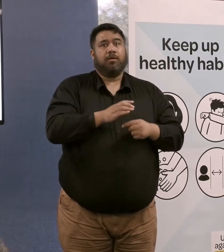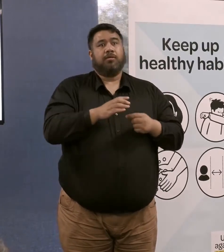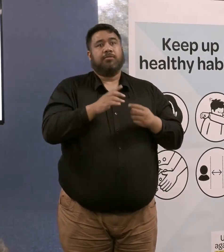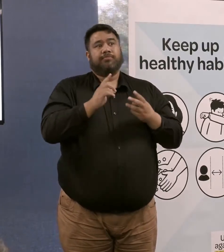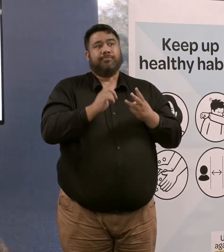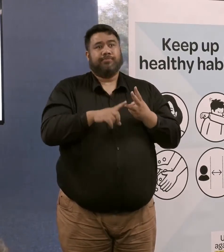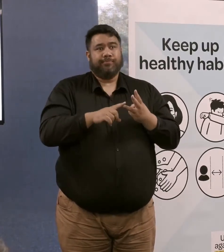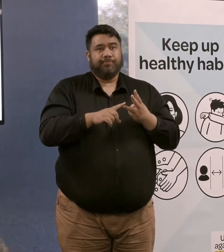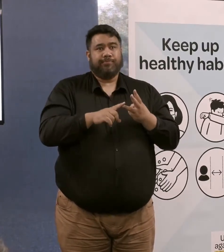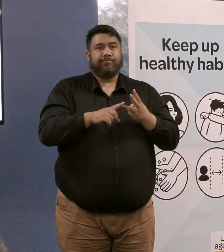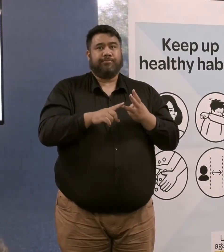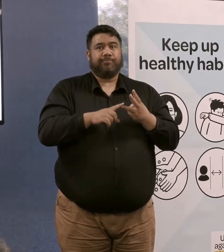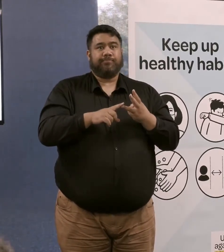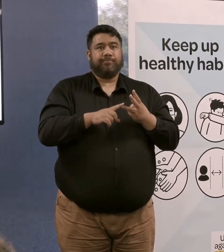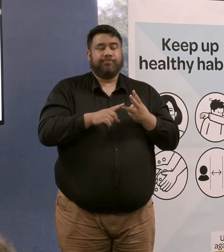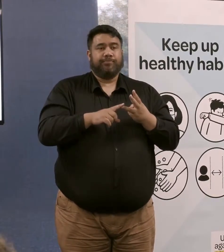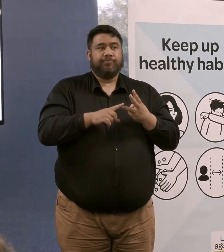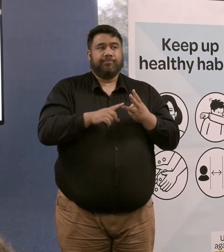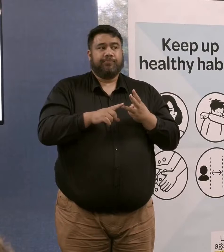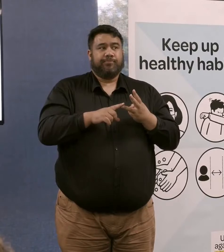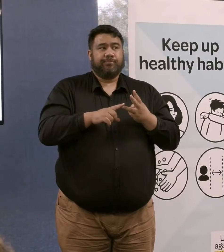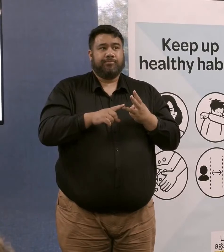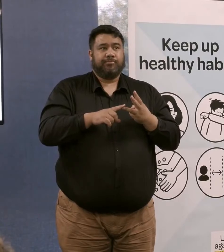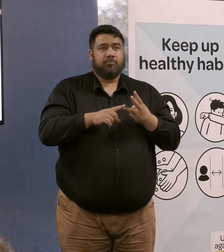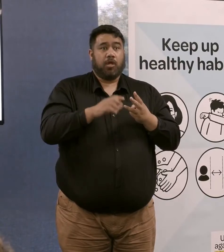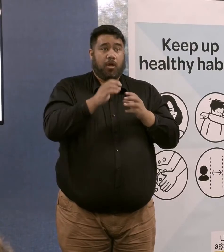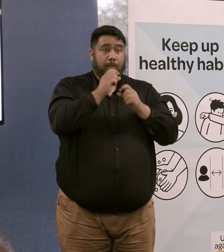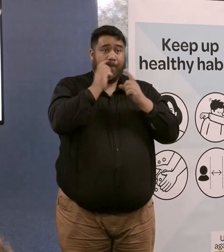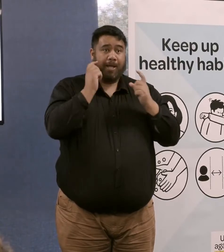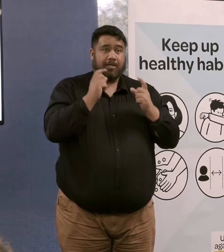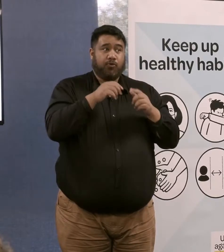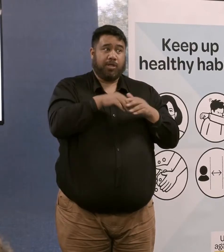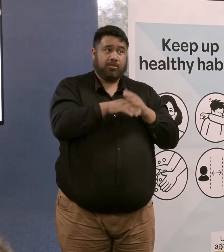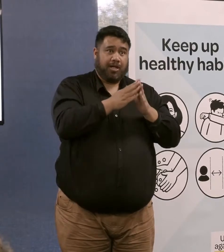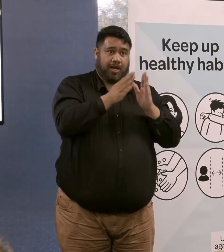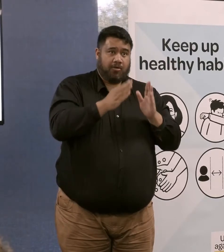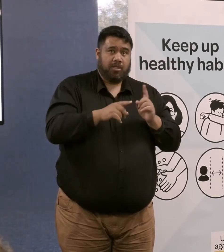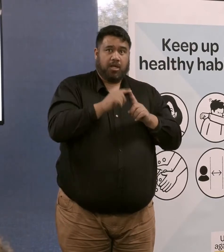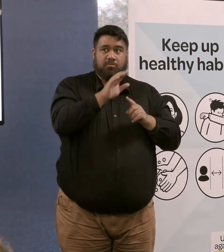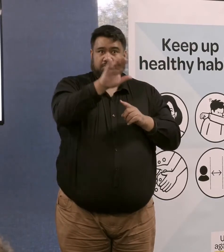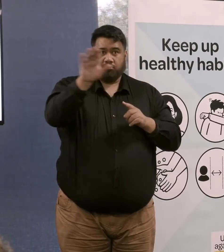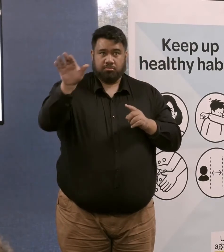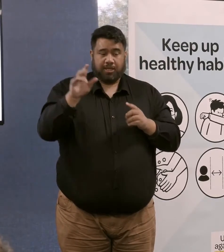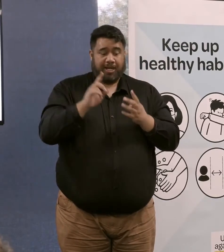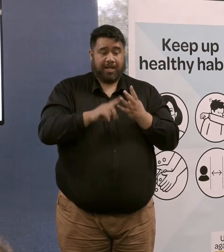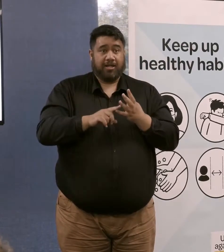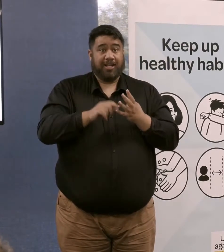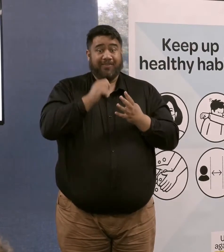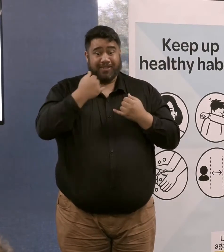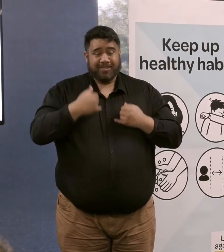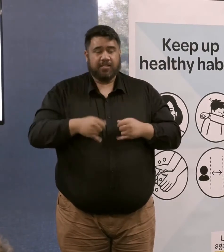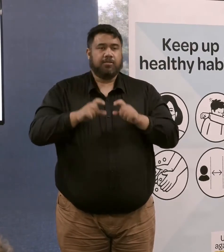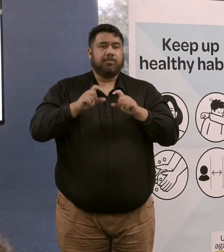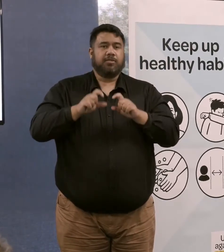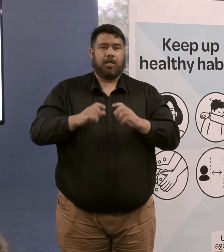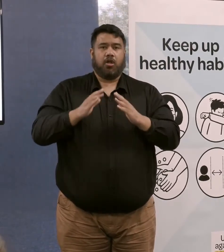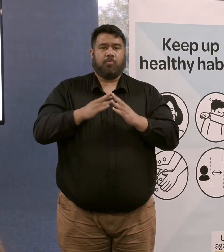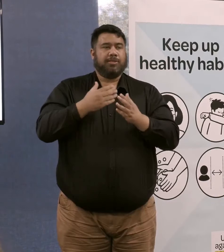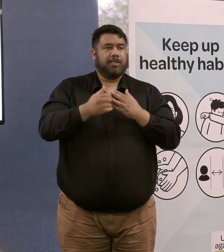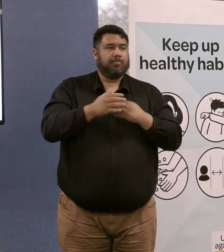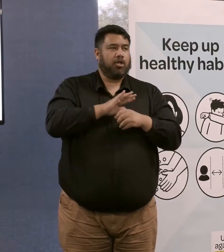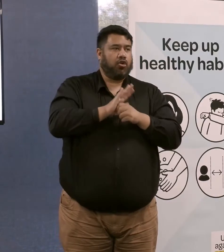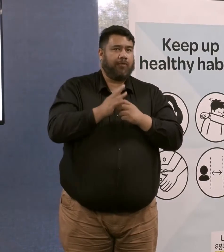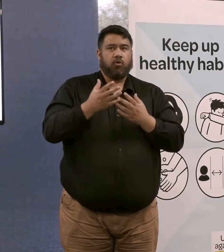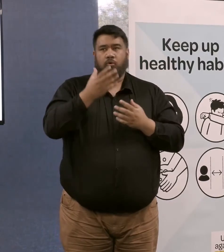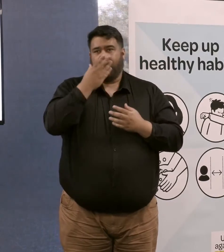possible. Use masks when in indoor environments outside of the home, and of course stay home if you are unwell, whether it's COVID or